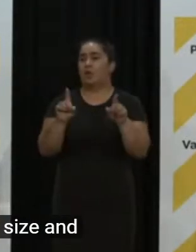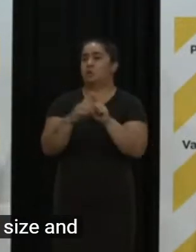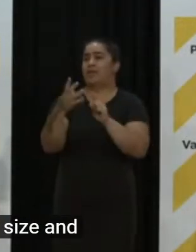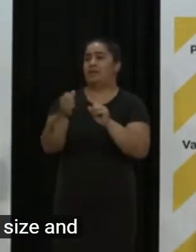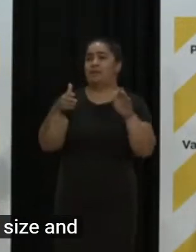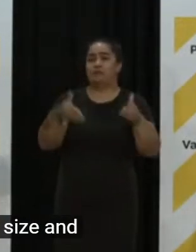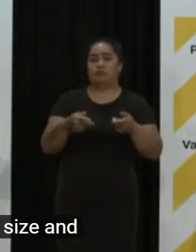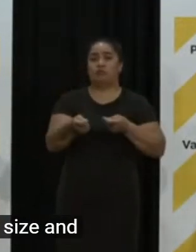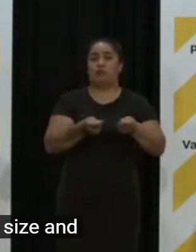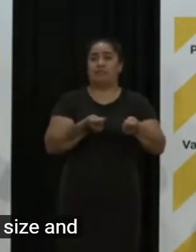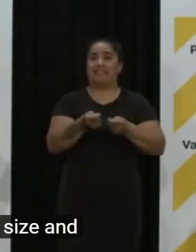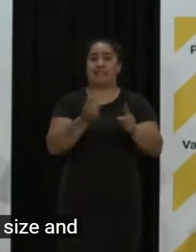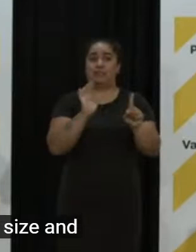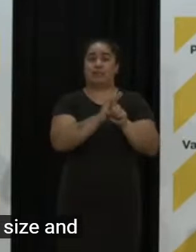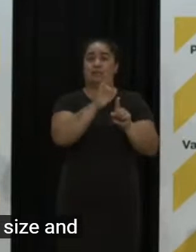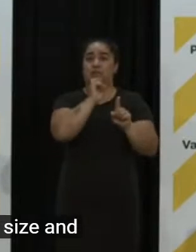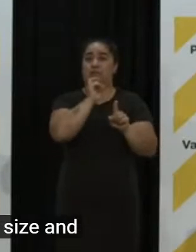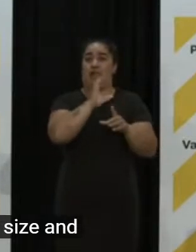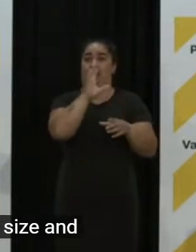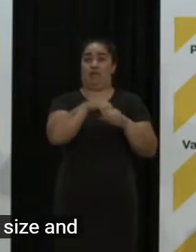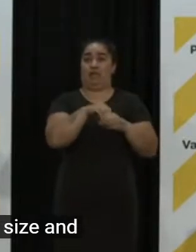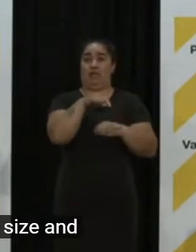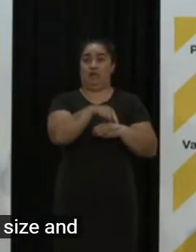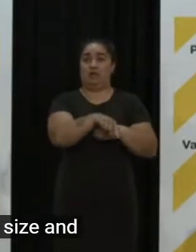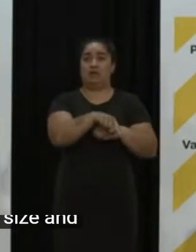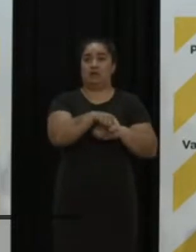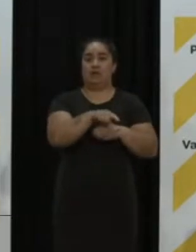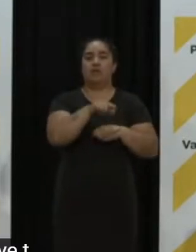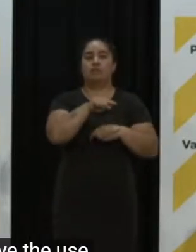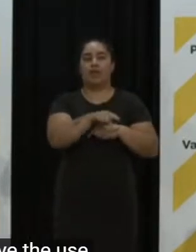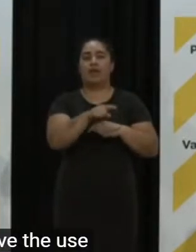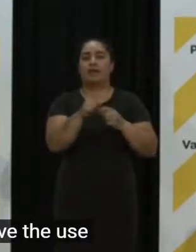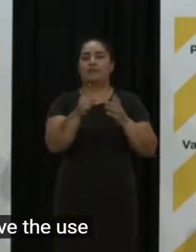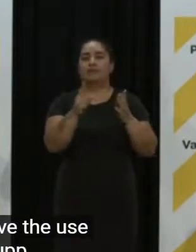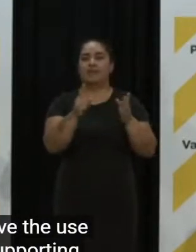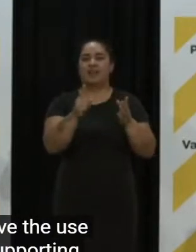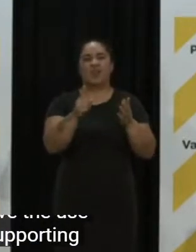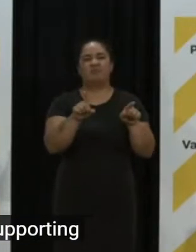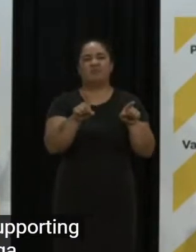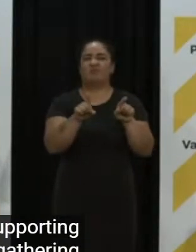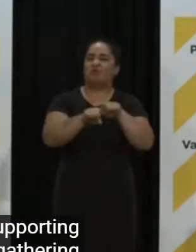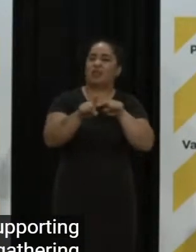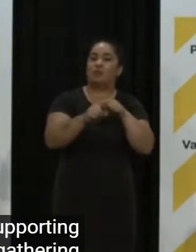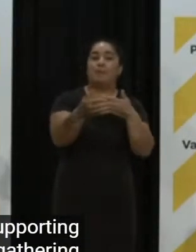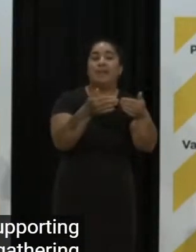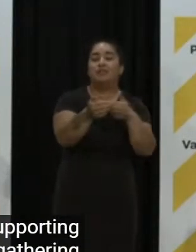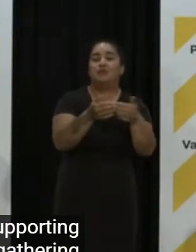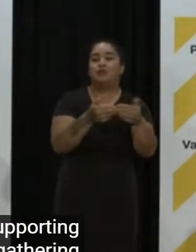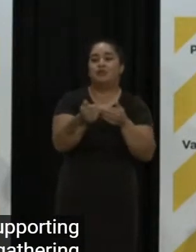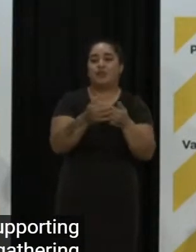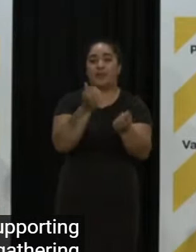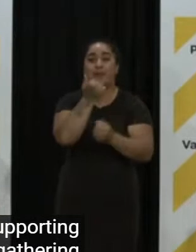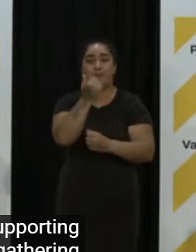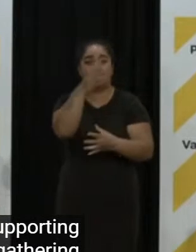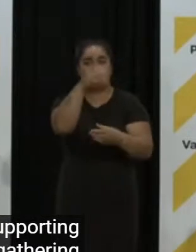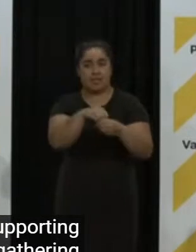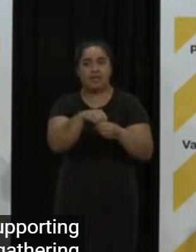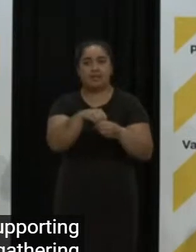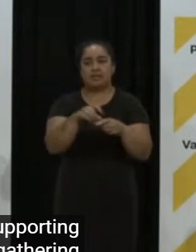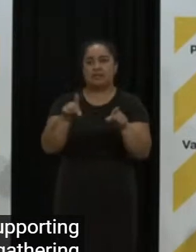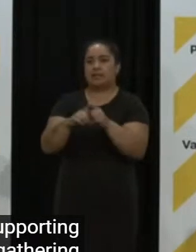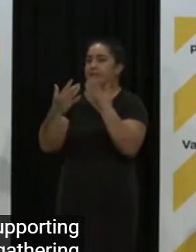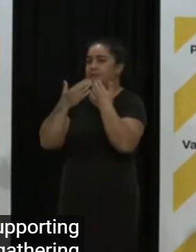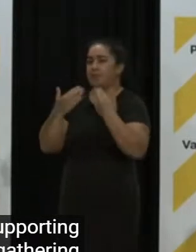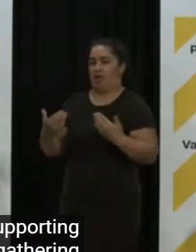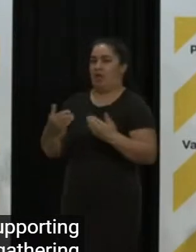the management of gathering limits for funeral and tangihanga. And at the same time, marae, of course, have played a role as well. So it'll be